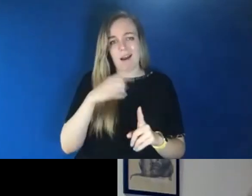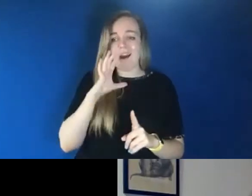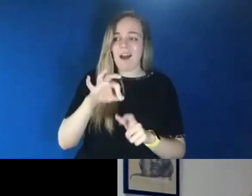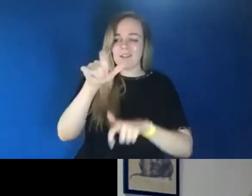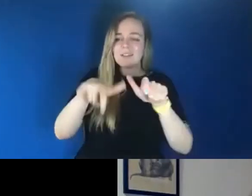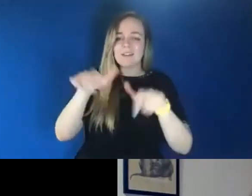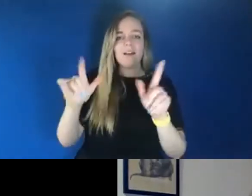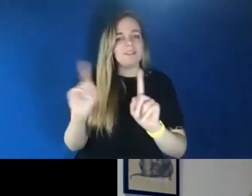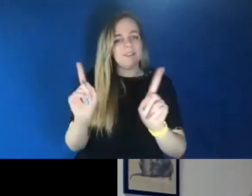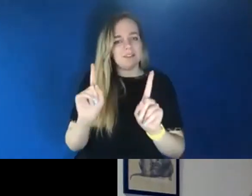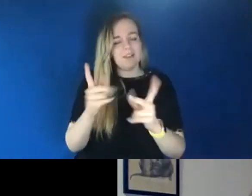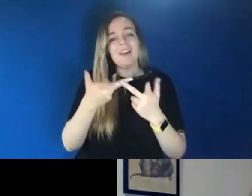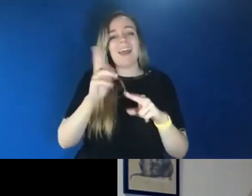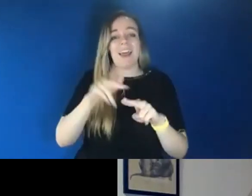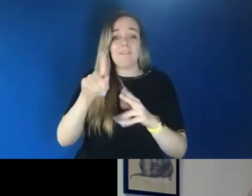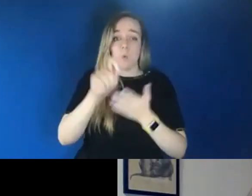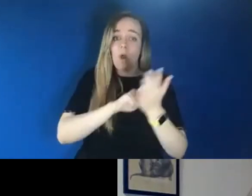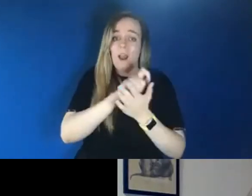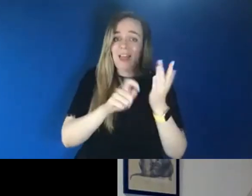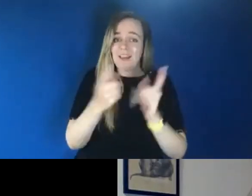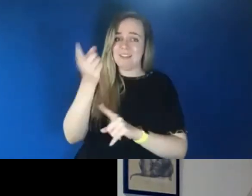is, if you were elected,